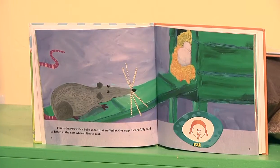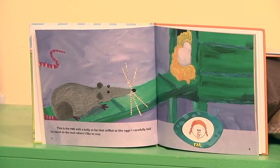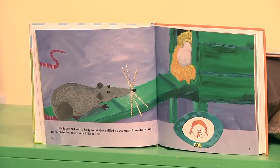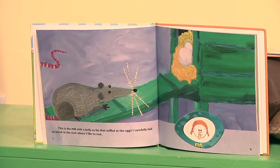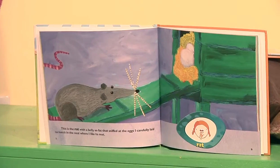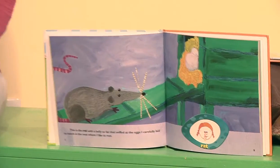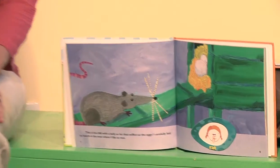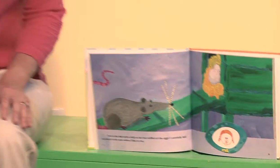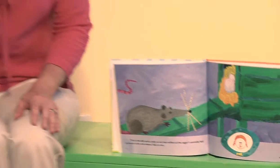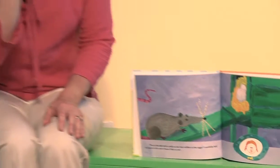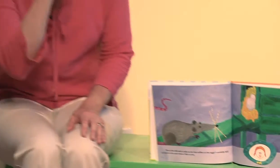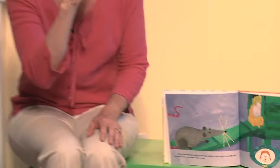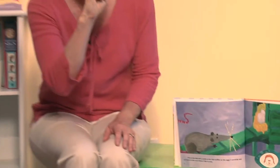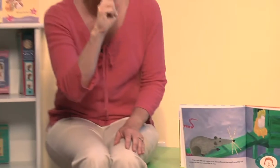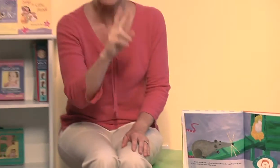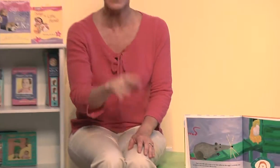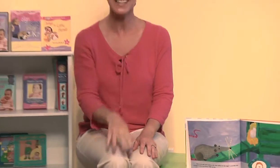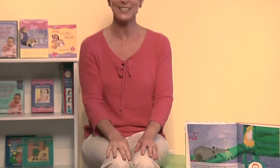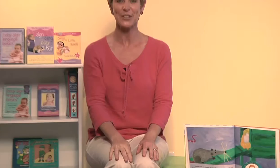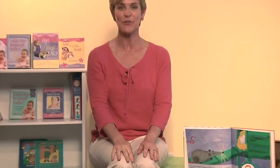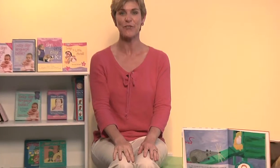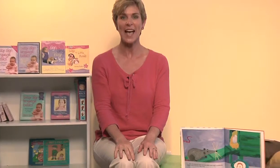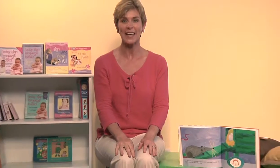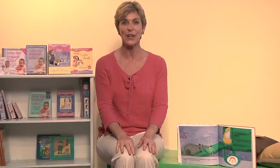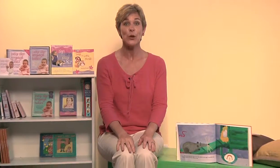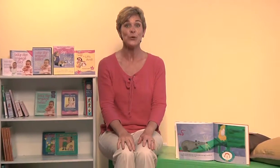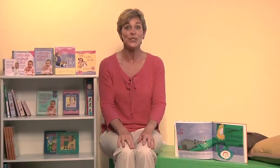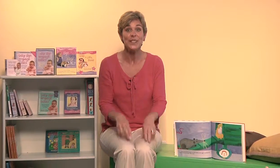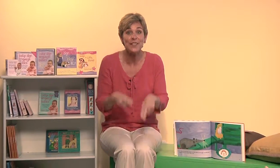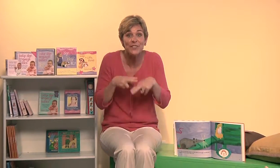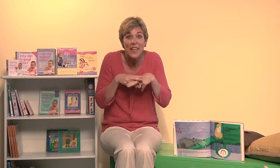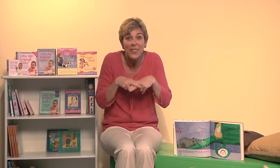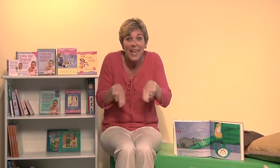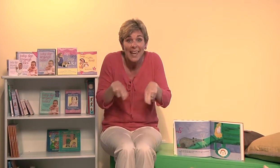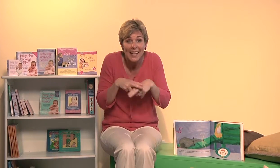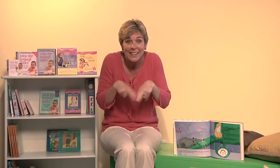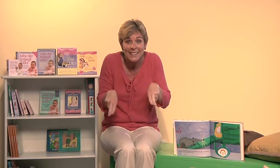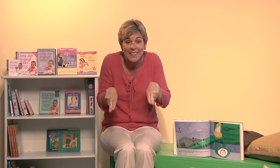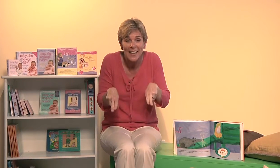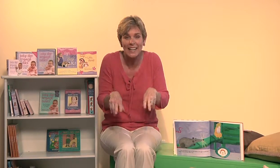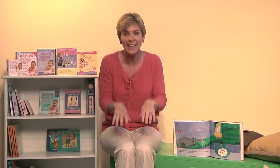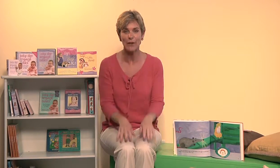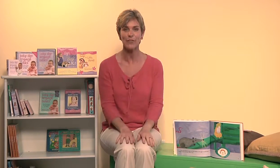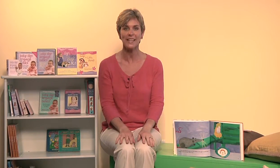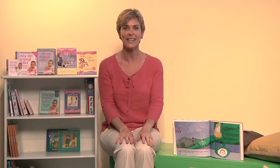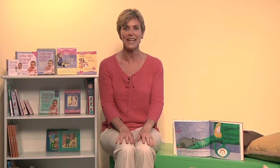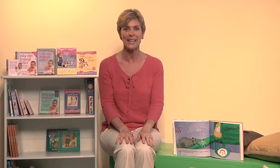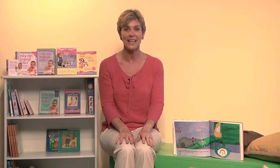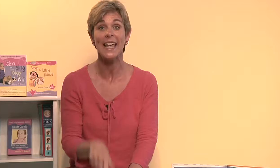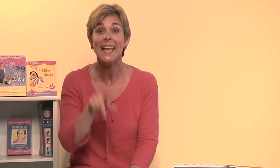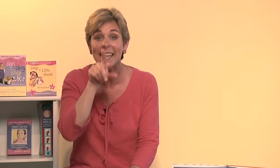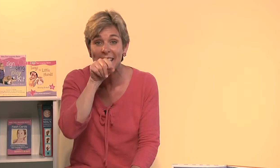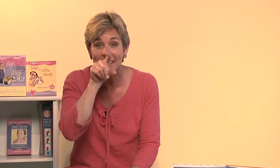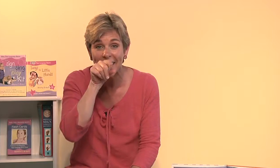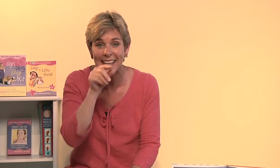This is the rat with the belly so fat who sniffed at the eggs that I'd carefully laid in the